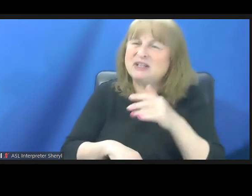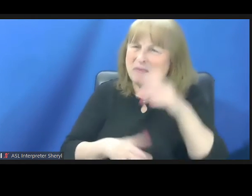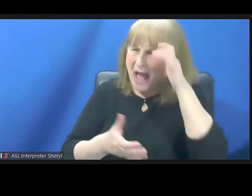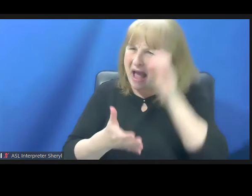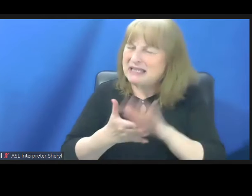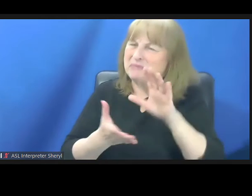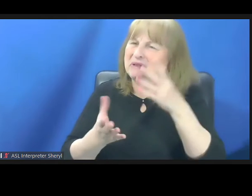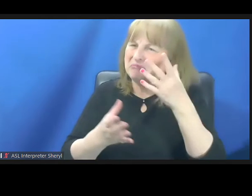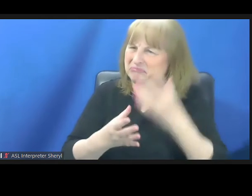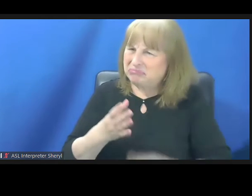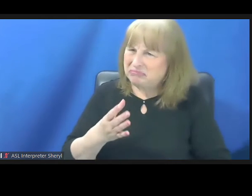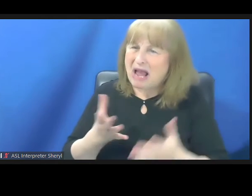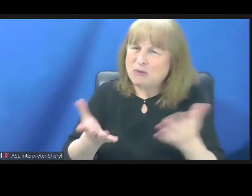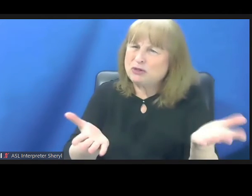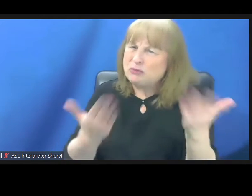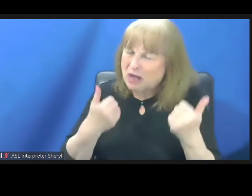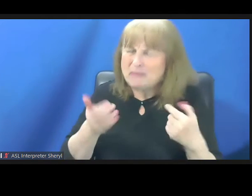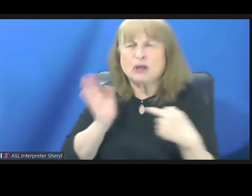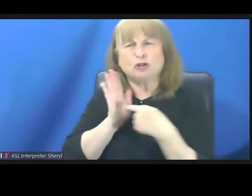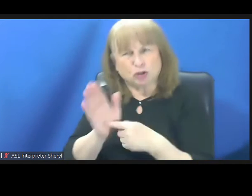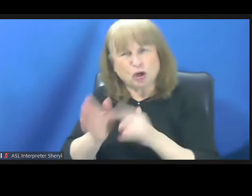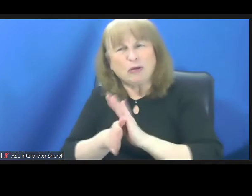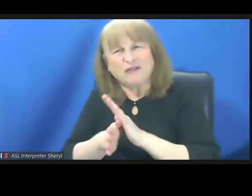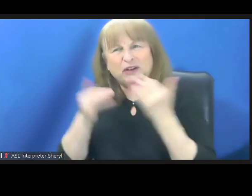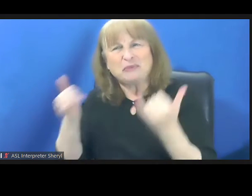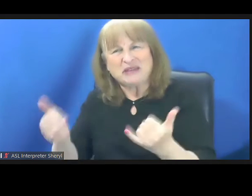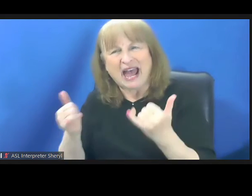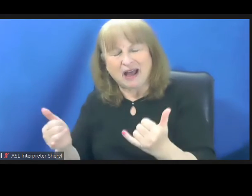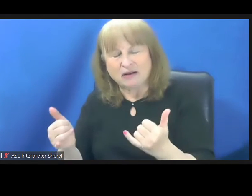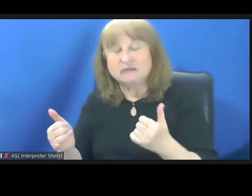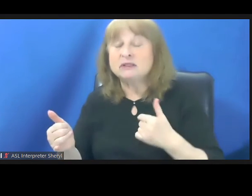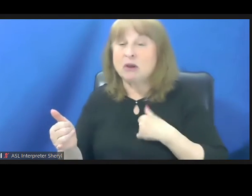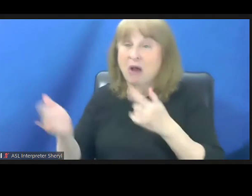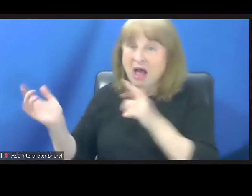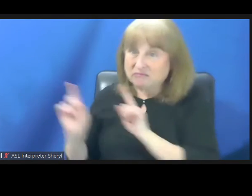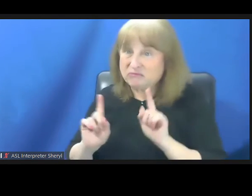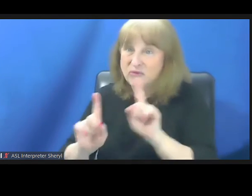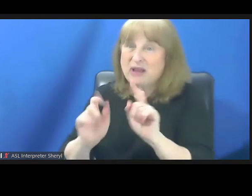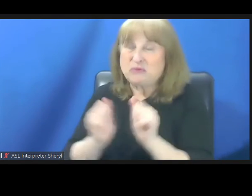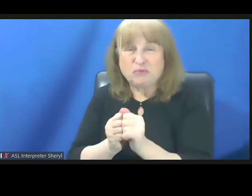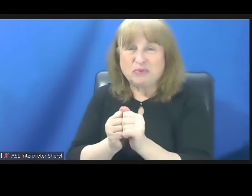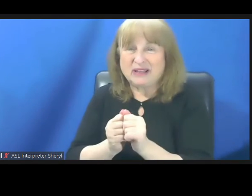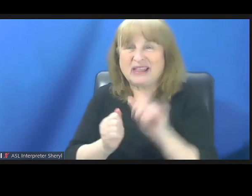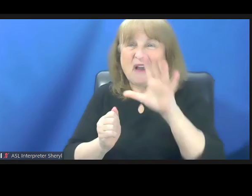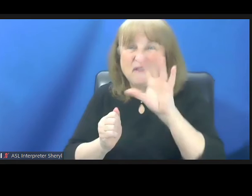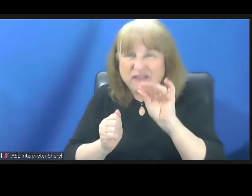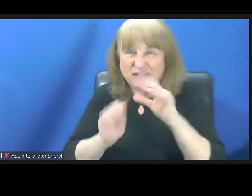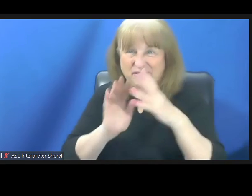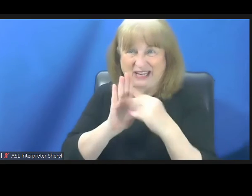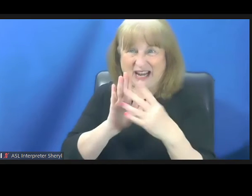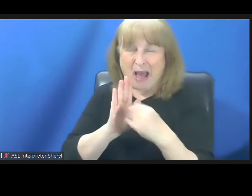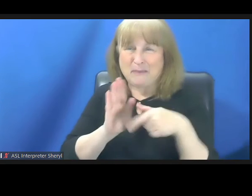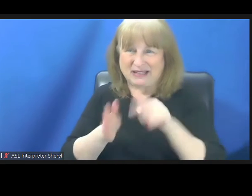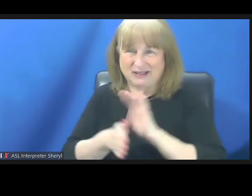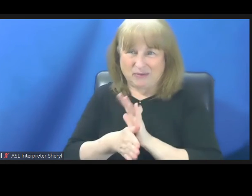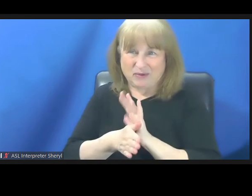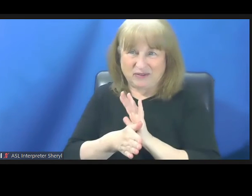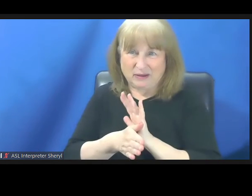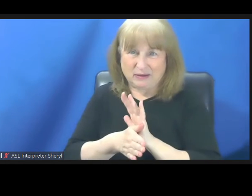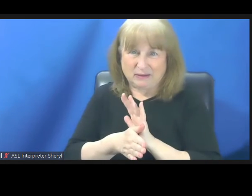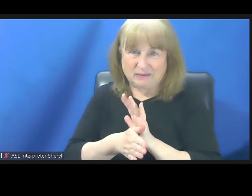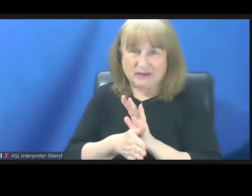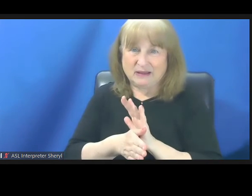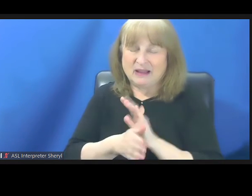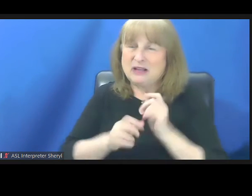I want you to come and bring the film and show it. And I went with 50 copies of this film to give to